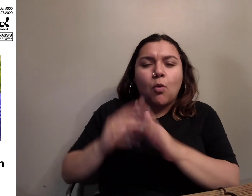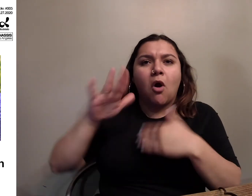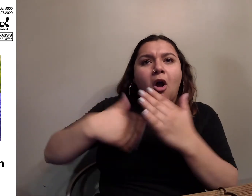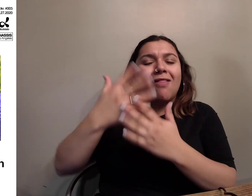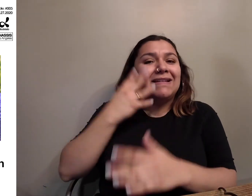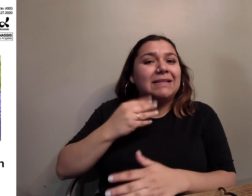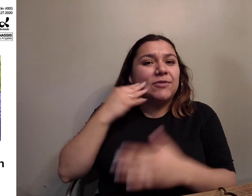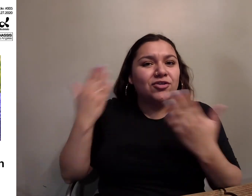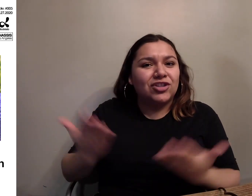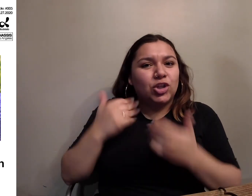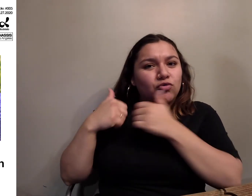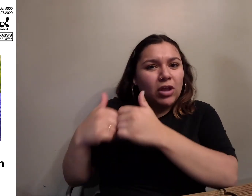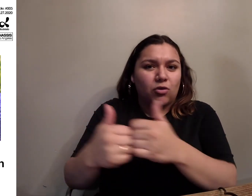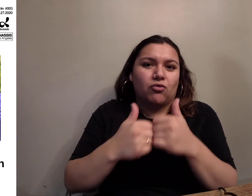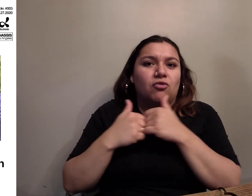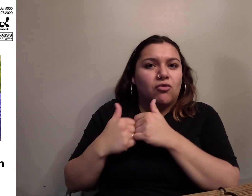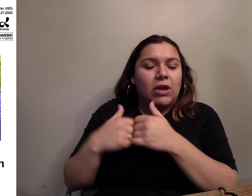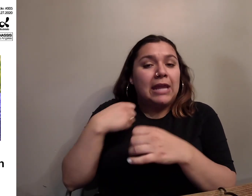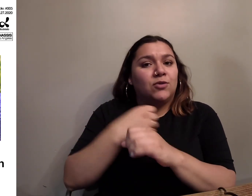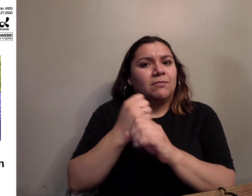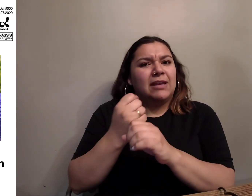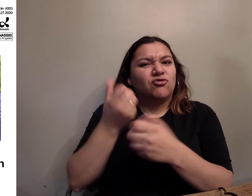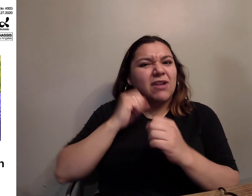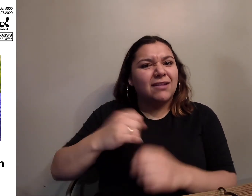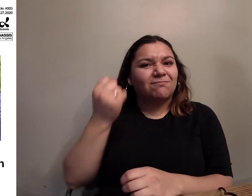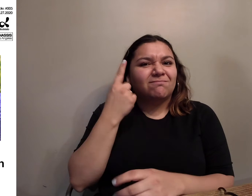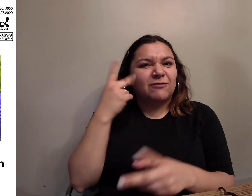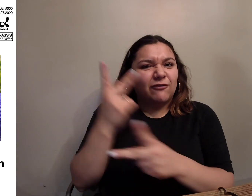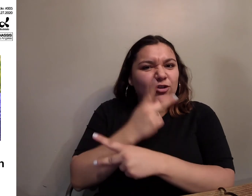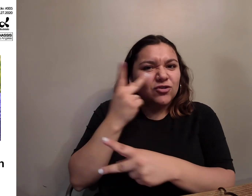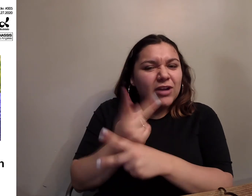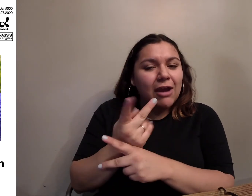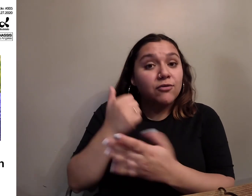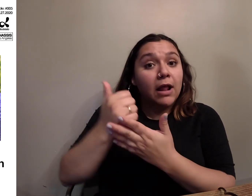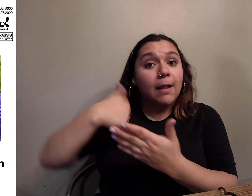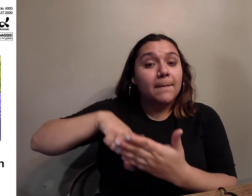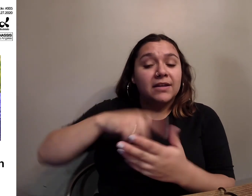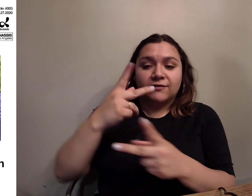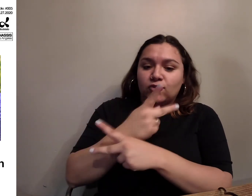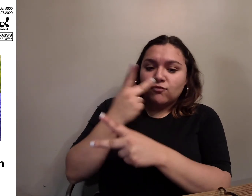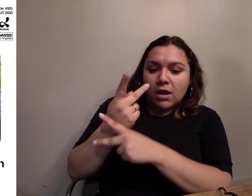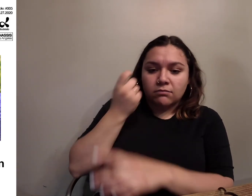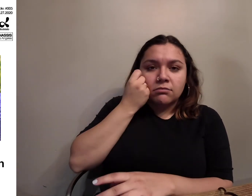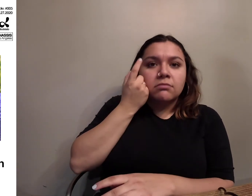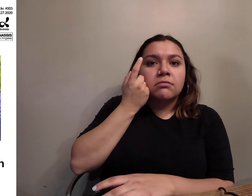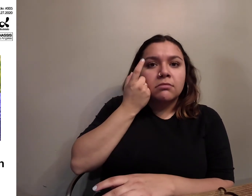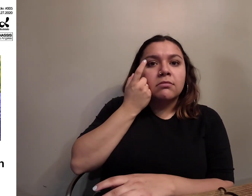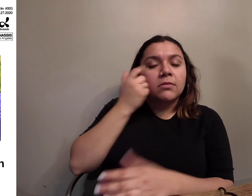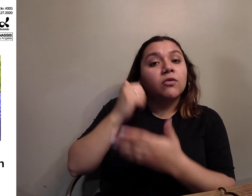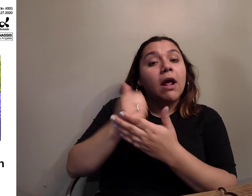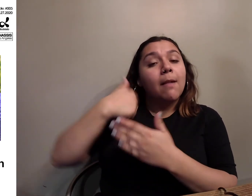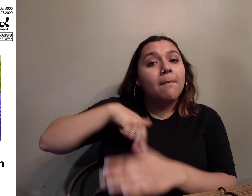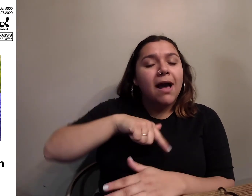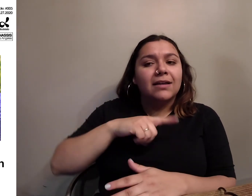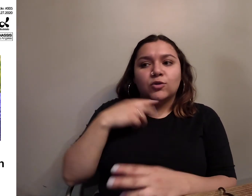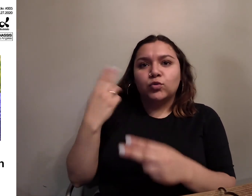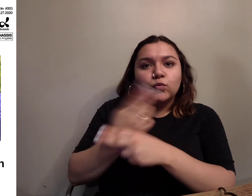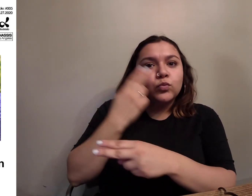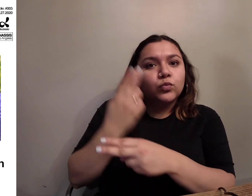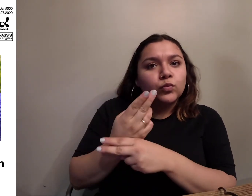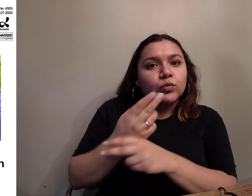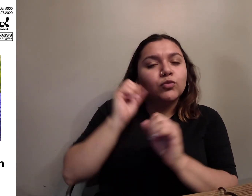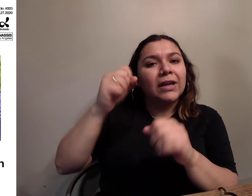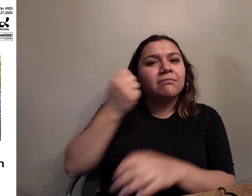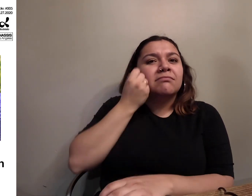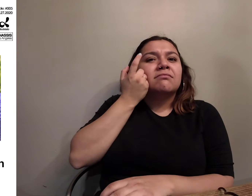experiencing here together, and to make sense of it, and to help us make sense of it. and to help us utilize it to